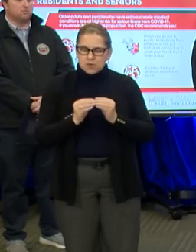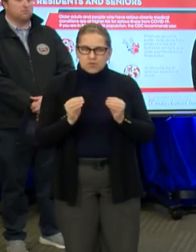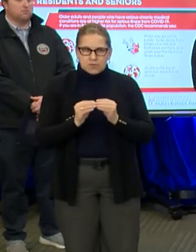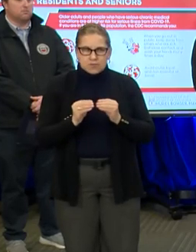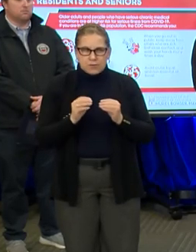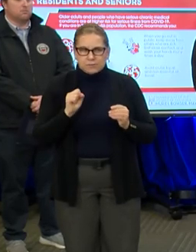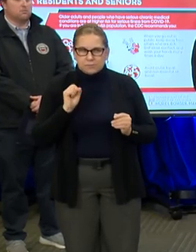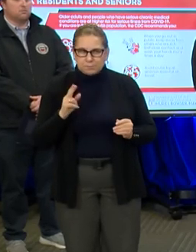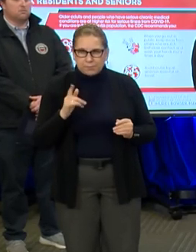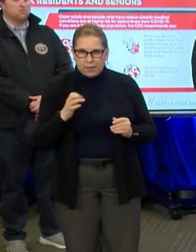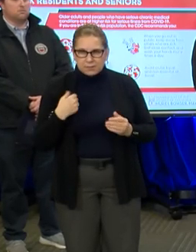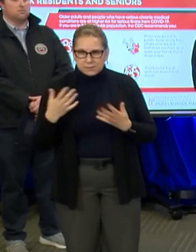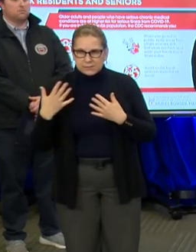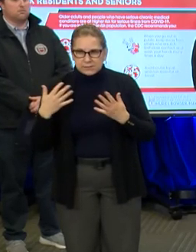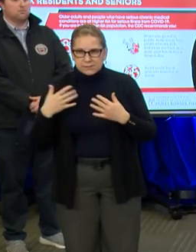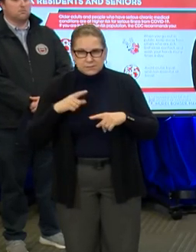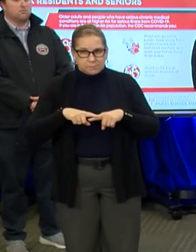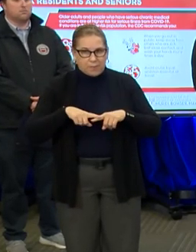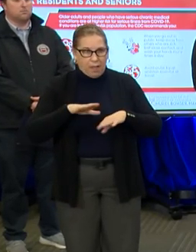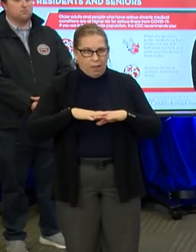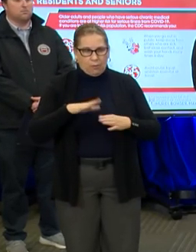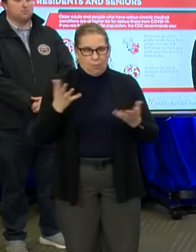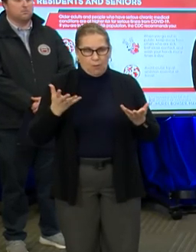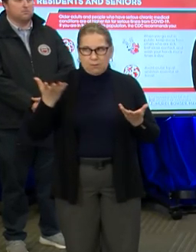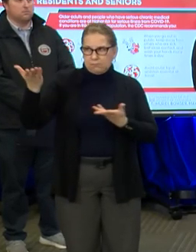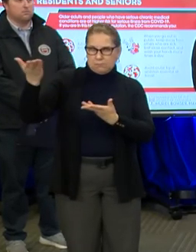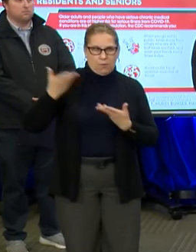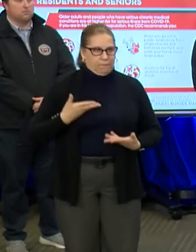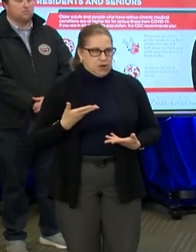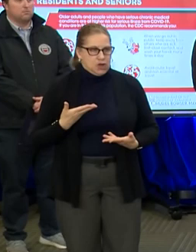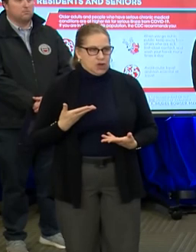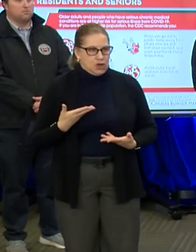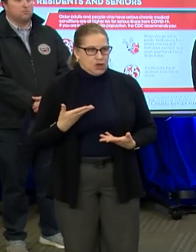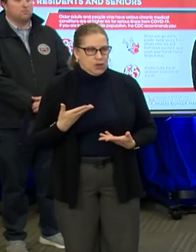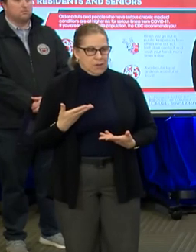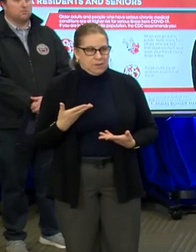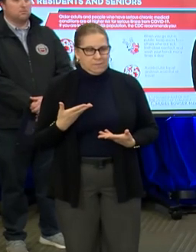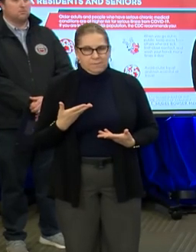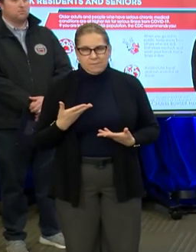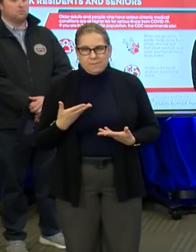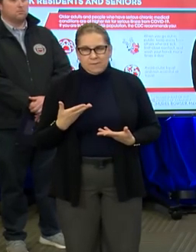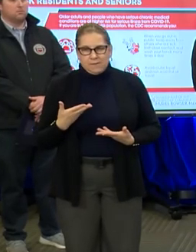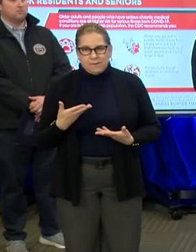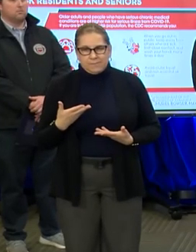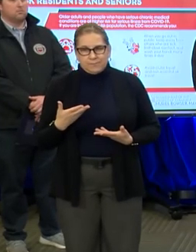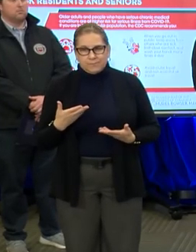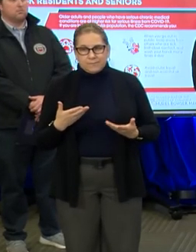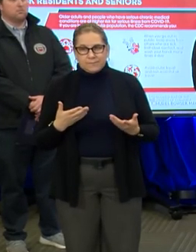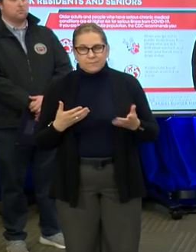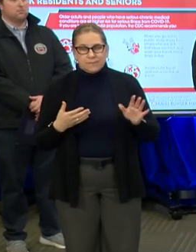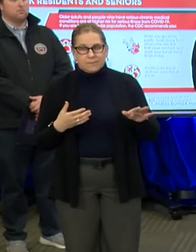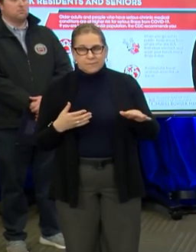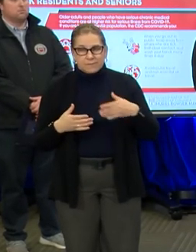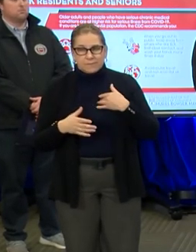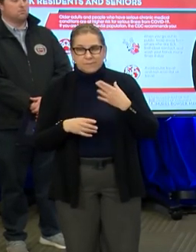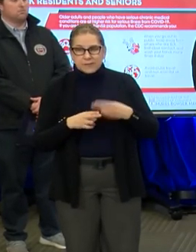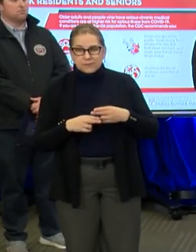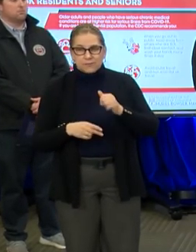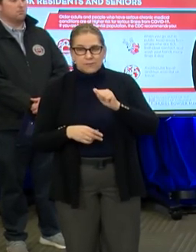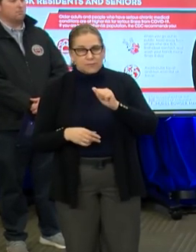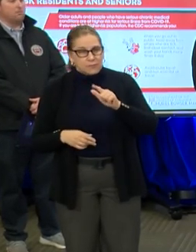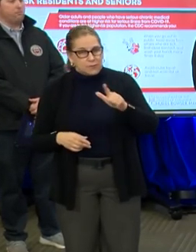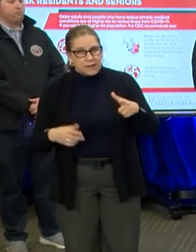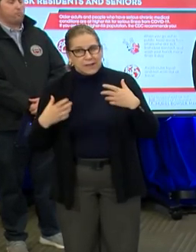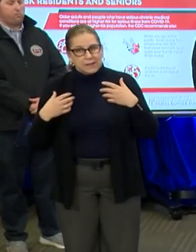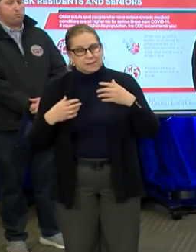clinical provider can offer. Given that in my earlier comments, I mentioned that all of the district health systems are operating sites on